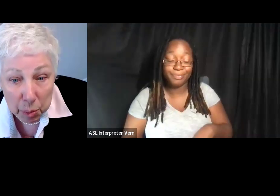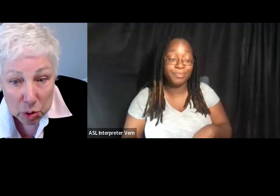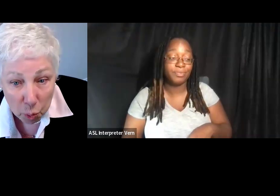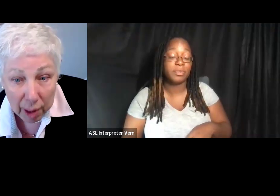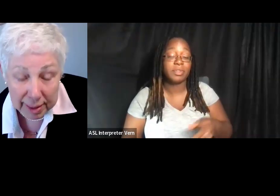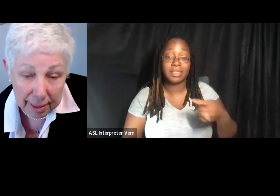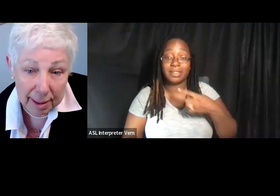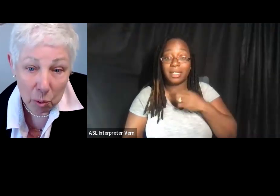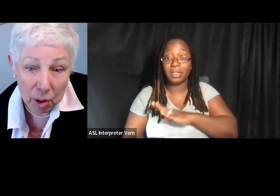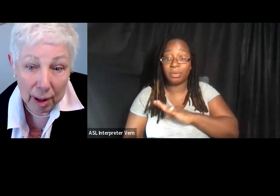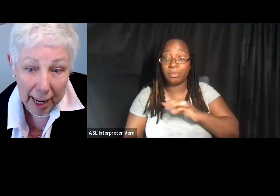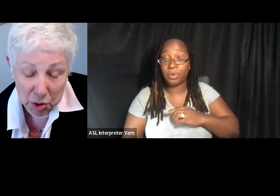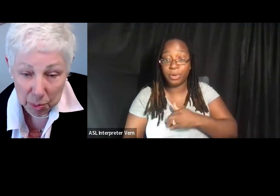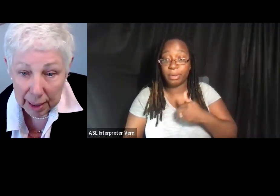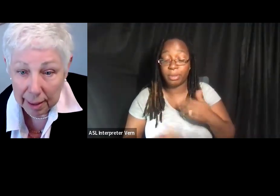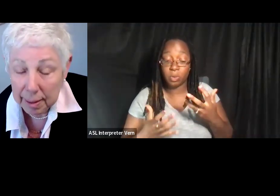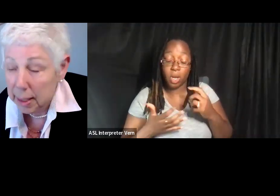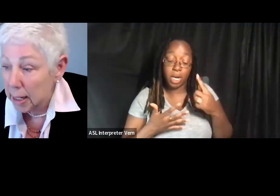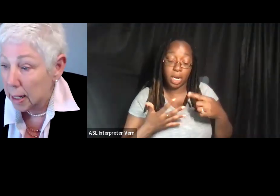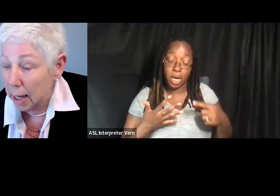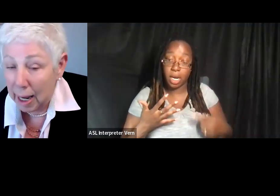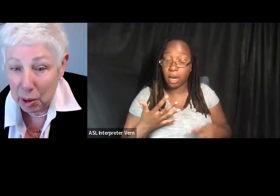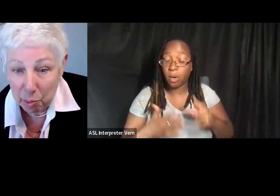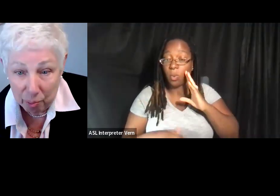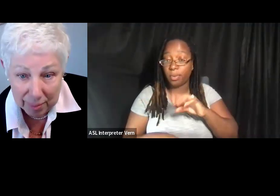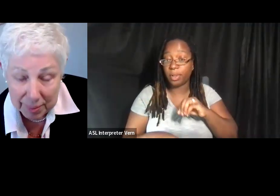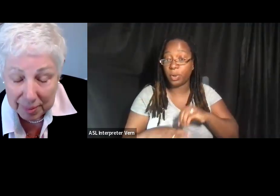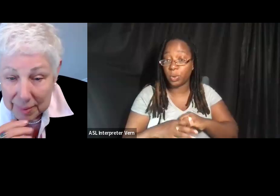board members wanted that were extra money.